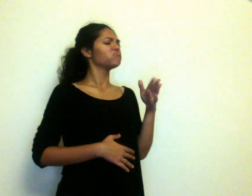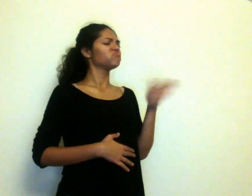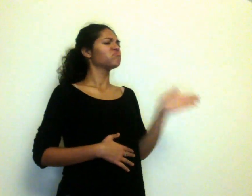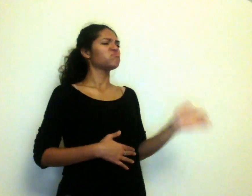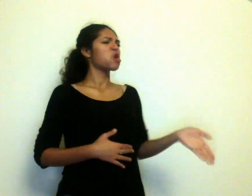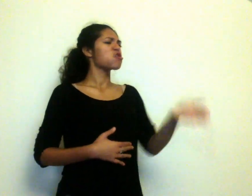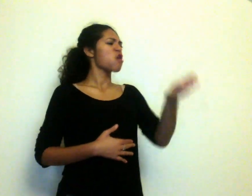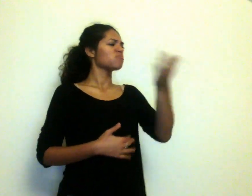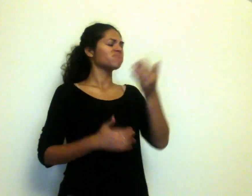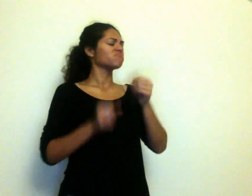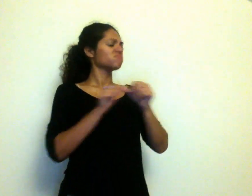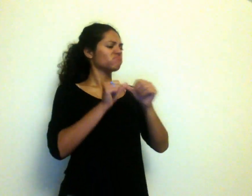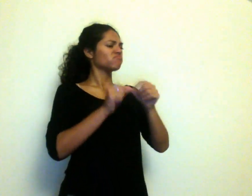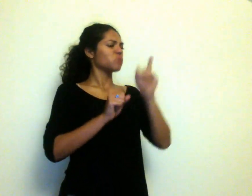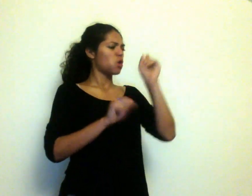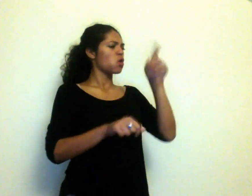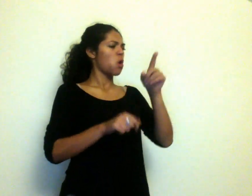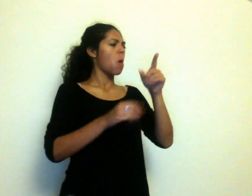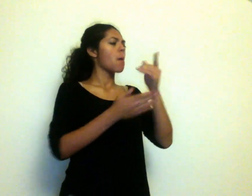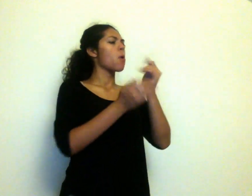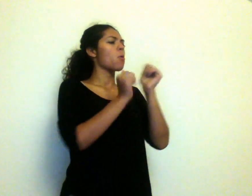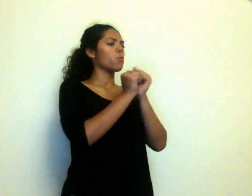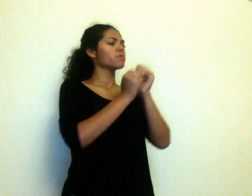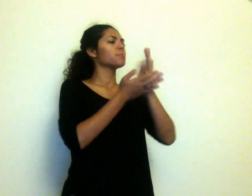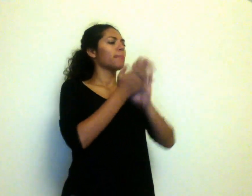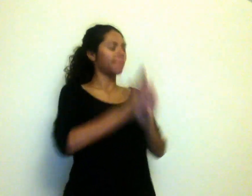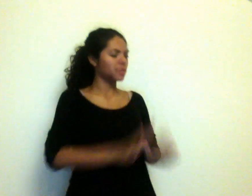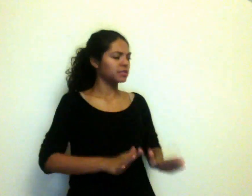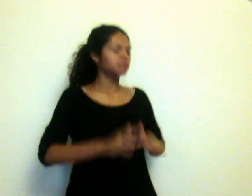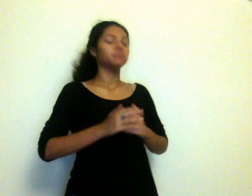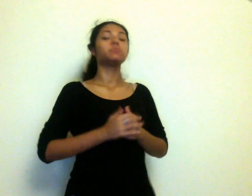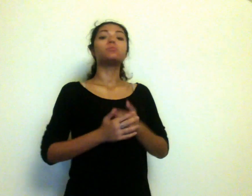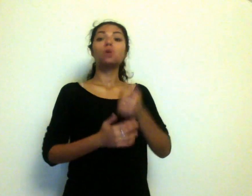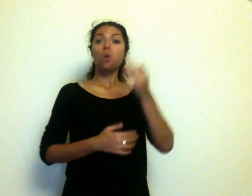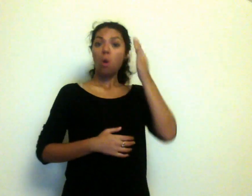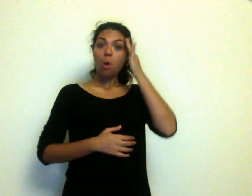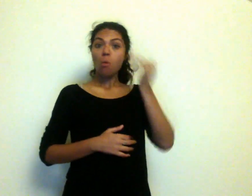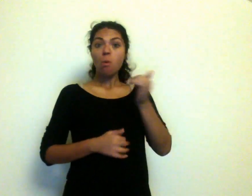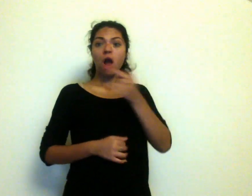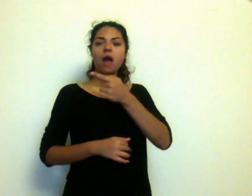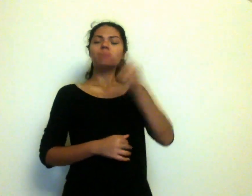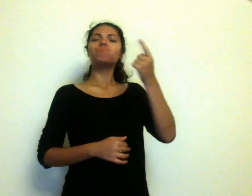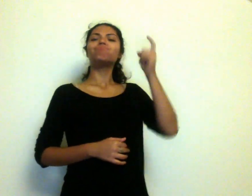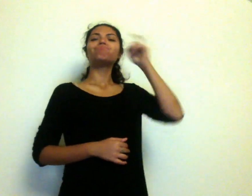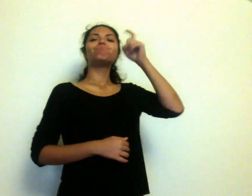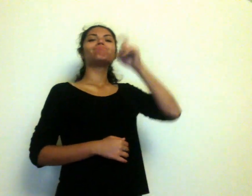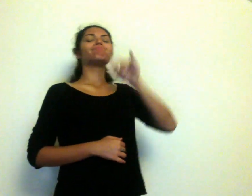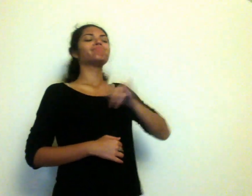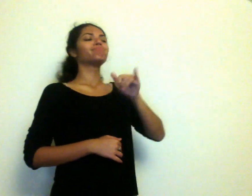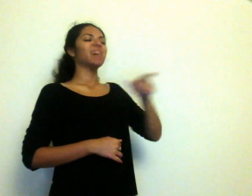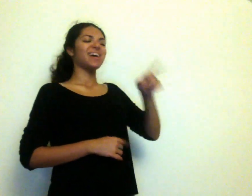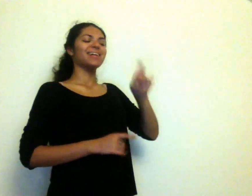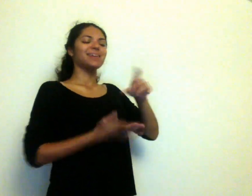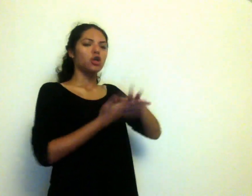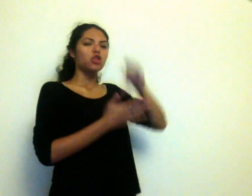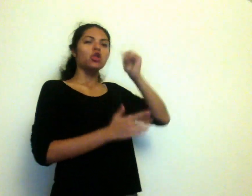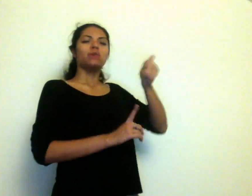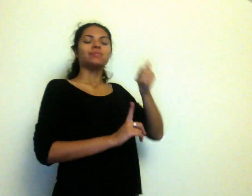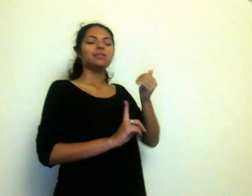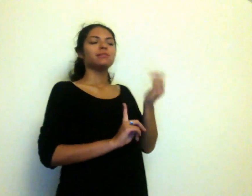on, go in peace. And I think it is because Elisha felt Naaman would come to his own conviction and his own answer in the right time.